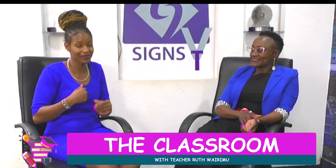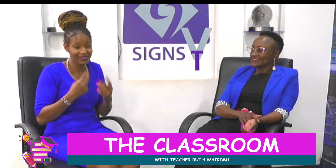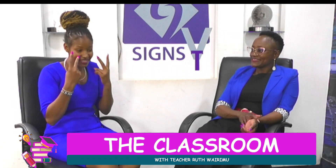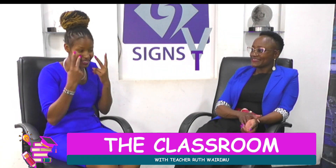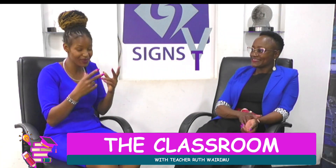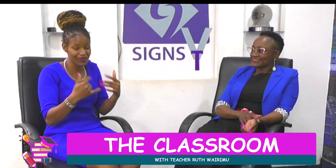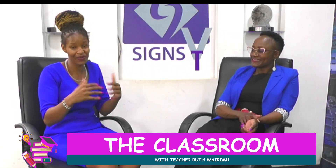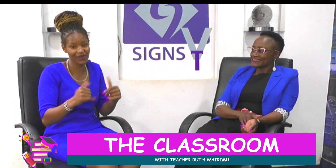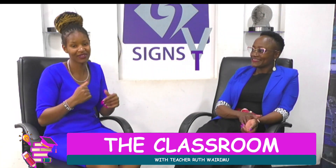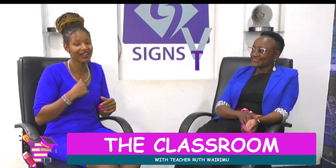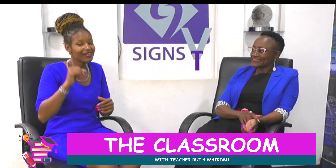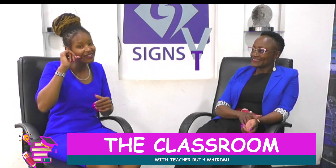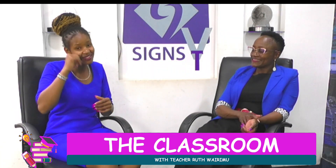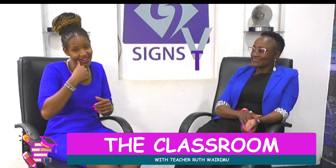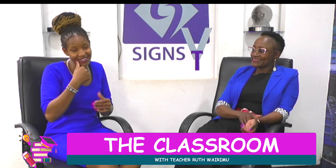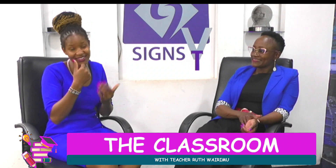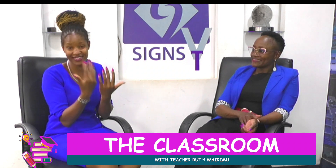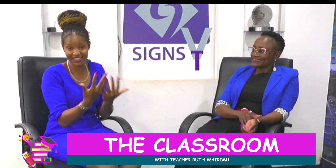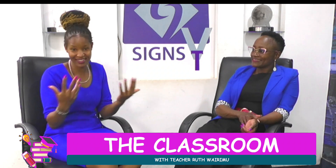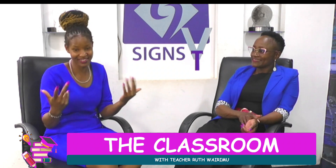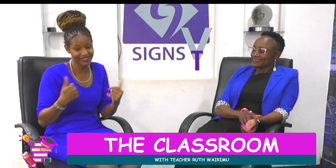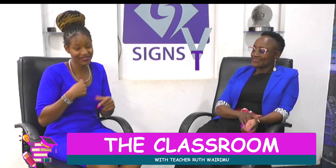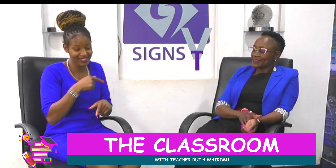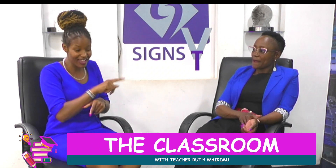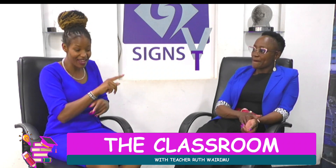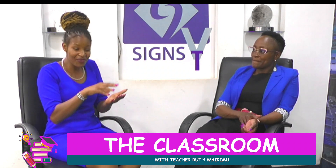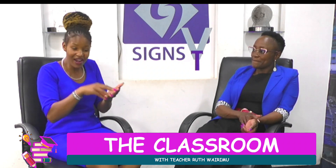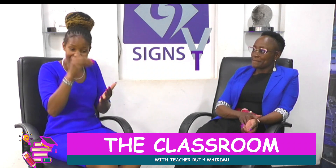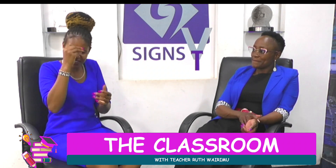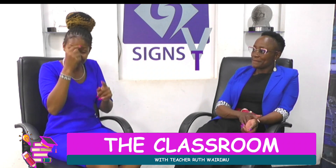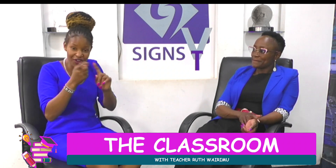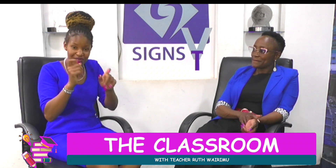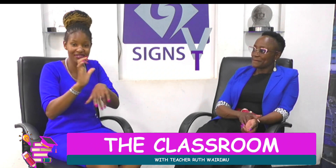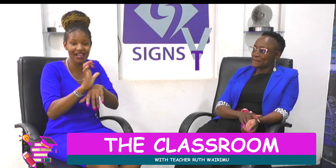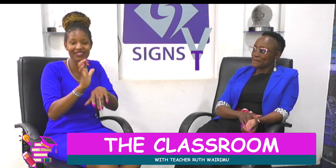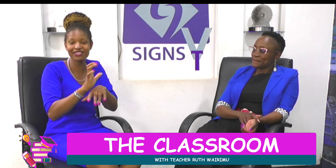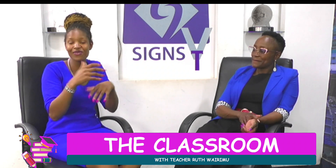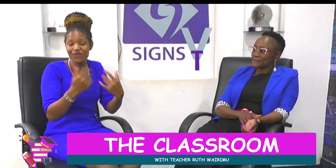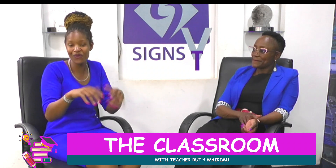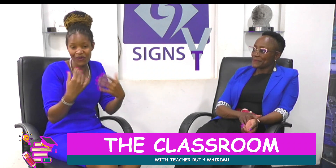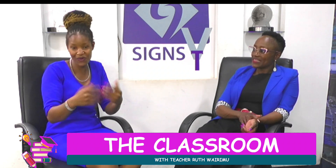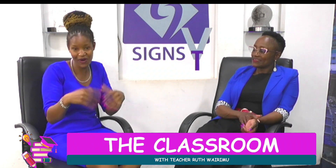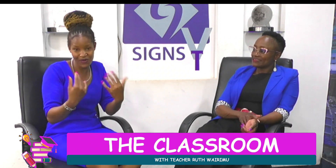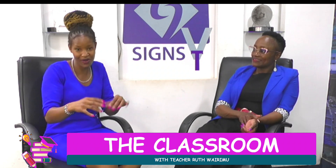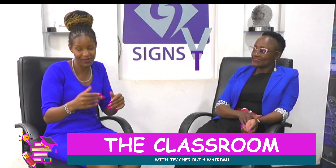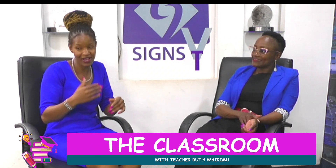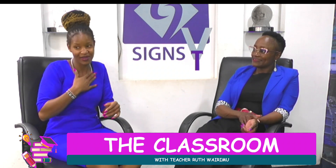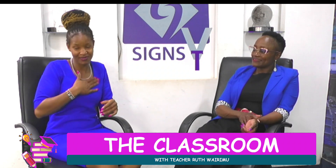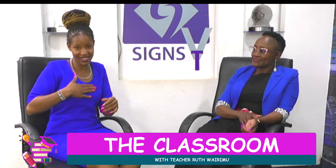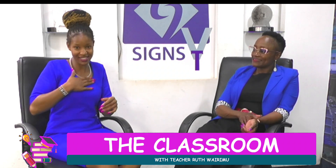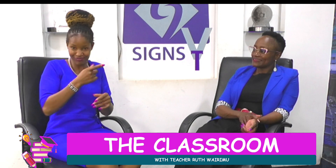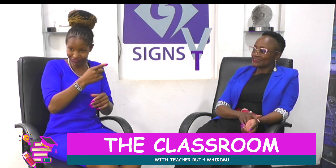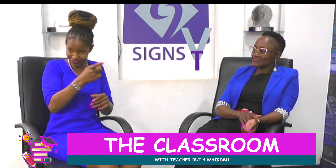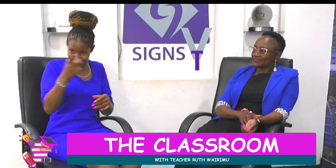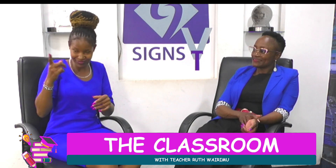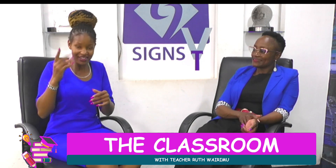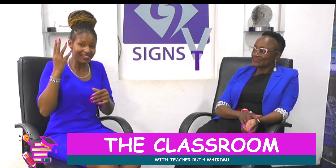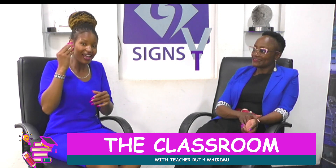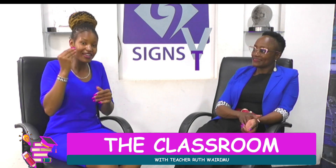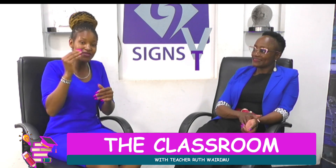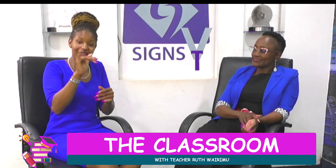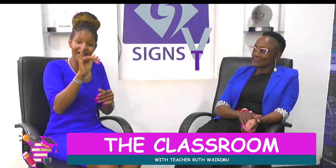Wow, interesting. A very motivating story. Starting to learn sign language, from